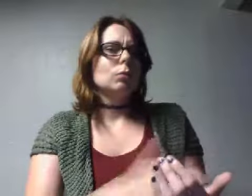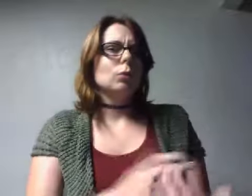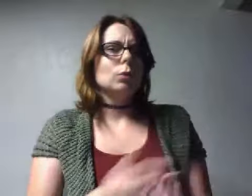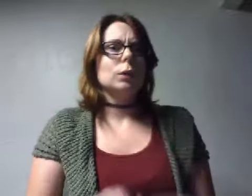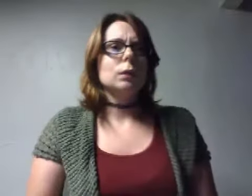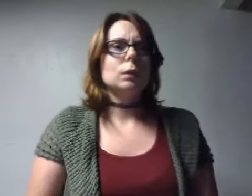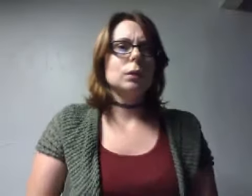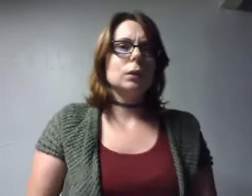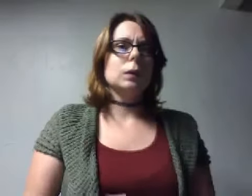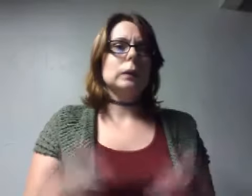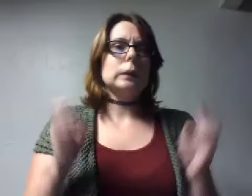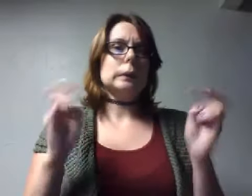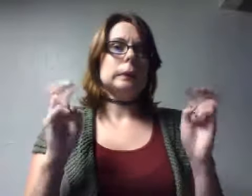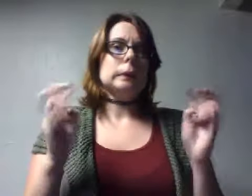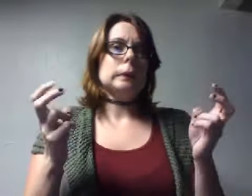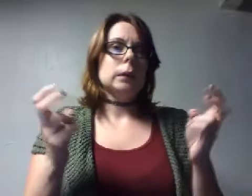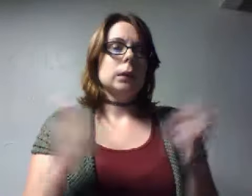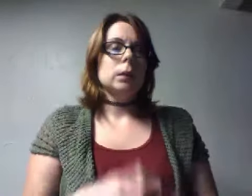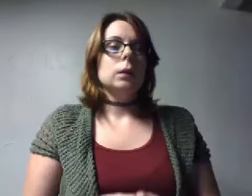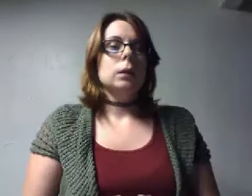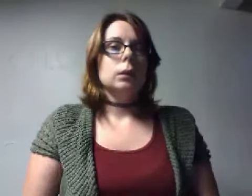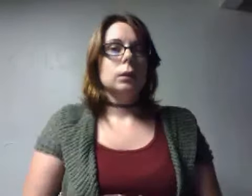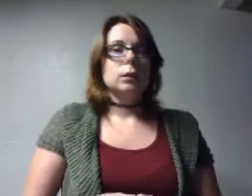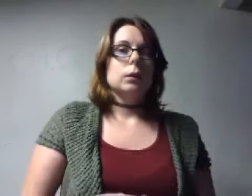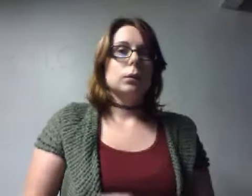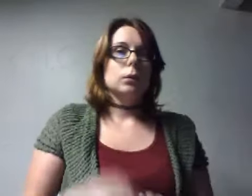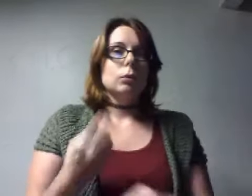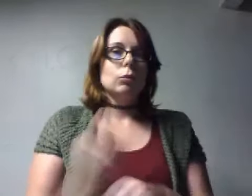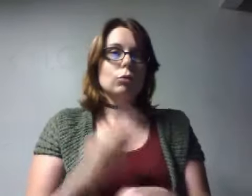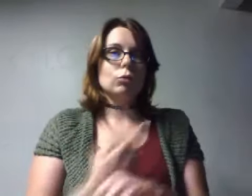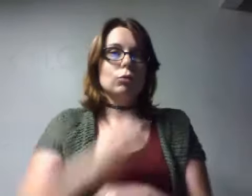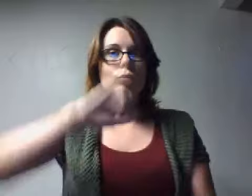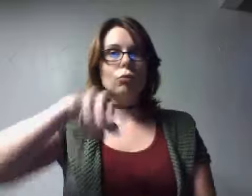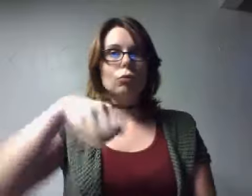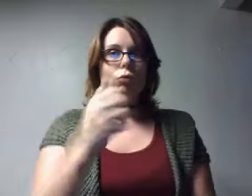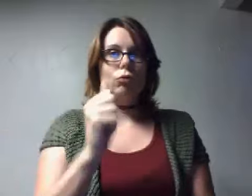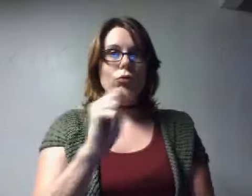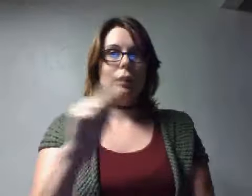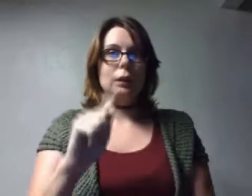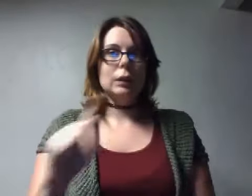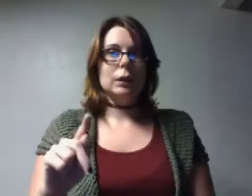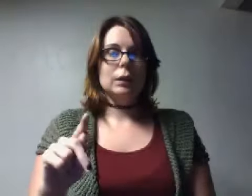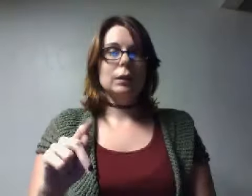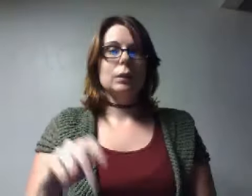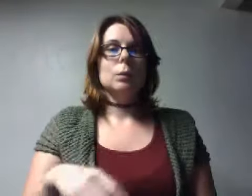and they would play jazz music as he would rap over the music. And it was really just interesting fusion between jazz and hip-hop,